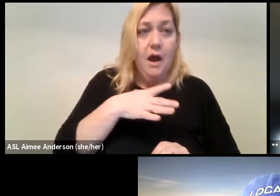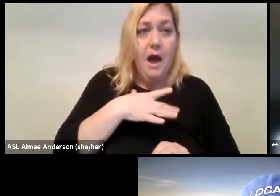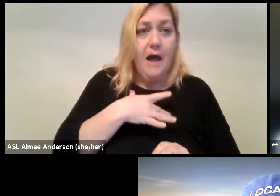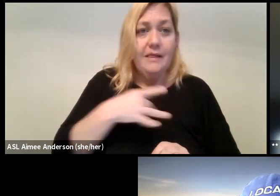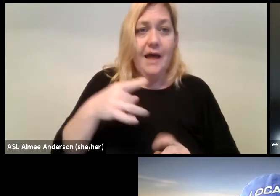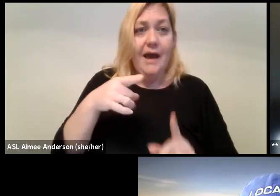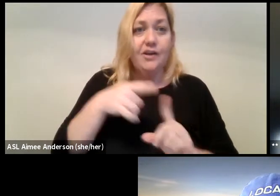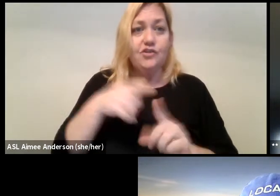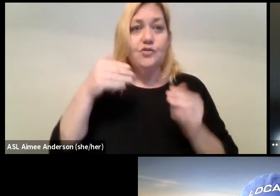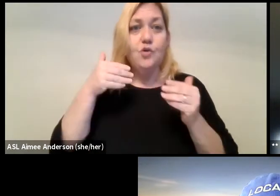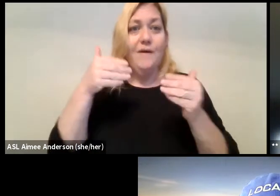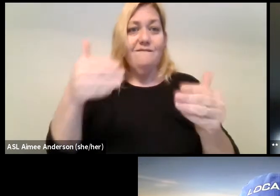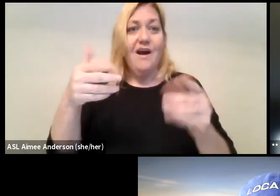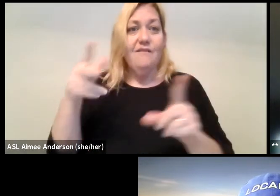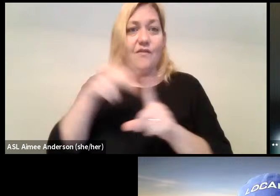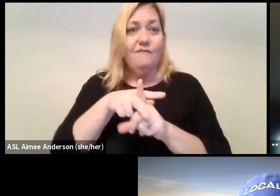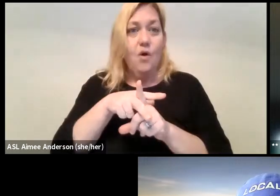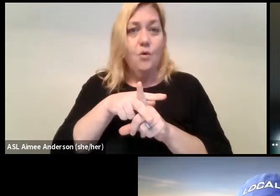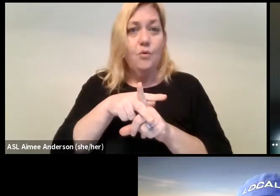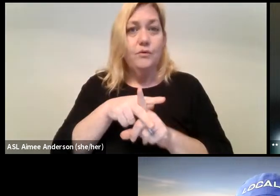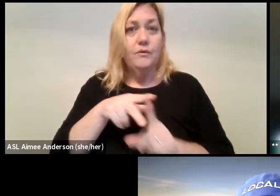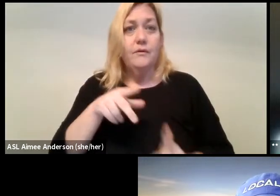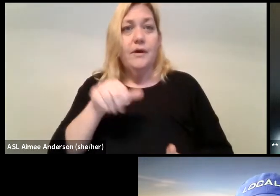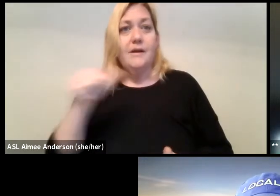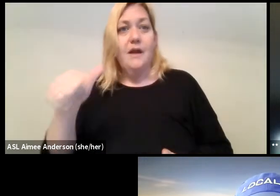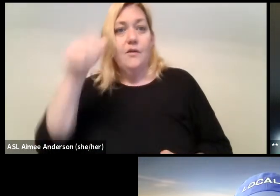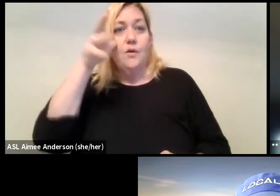the report. I would like to file the report.